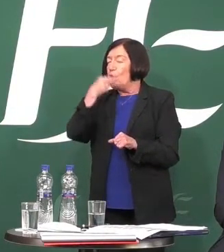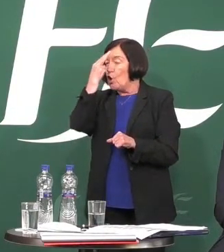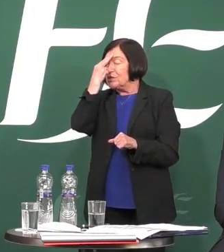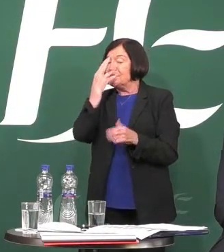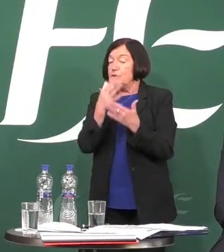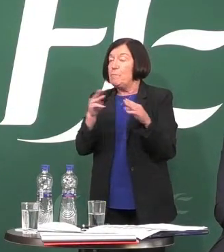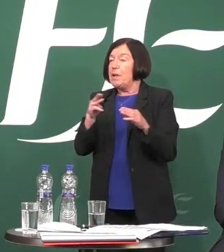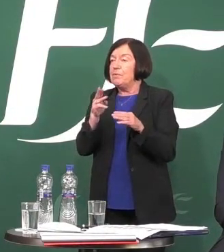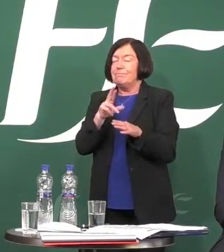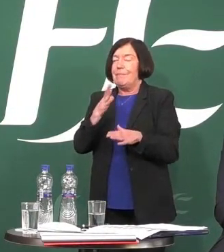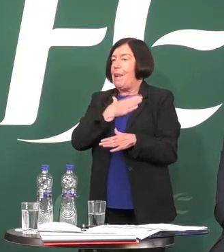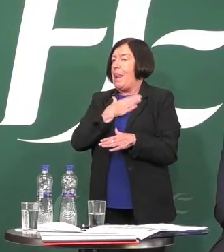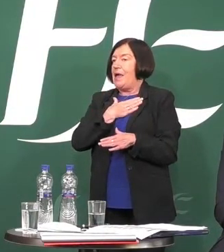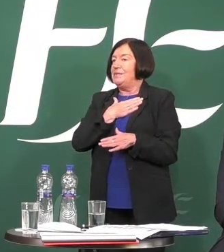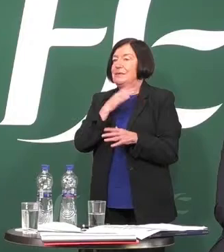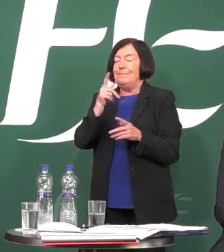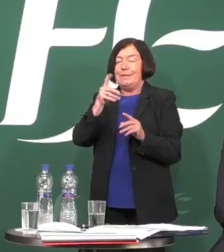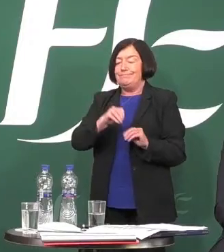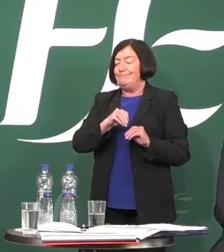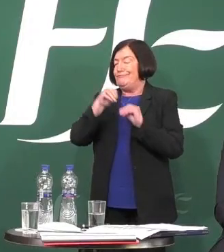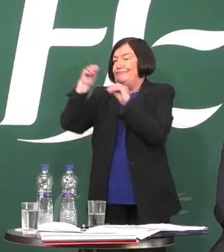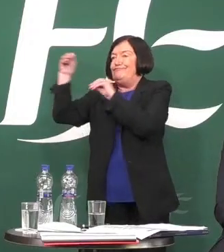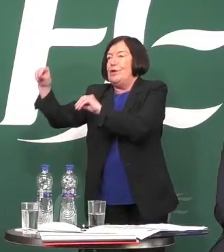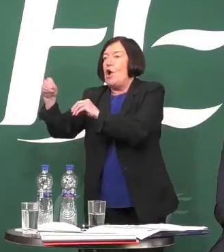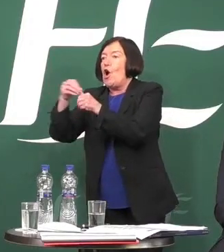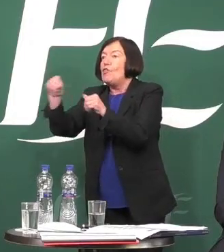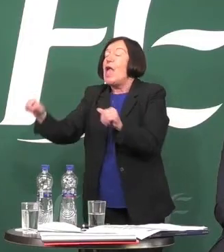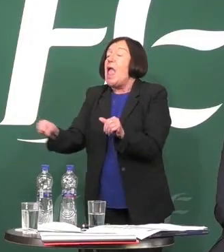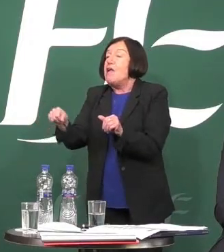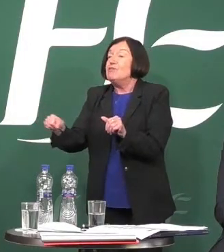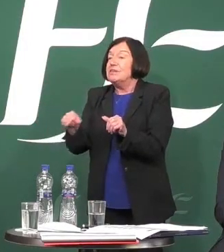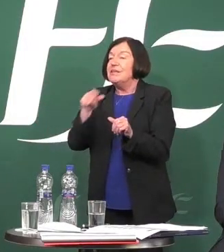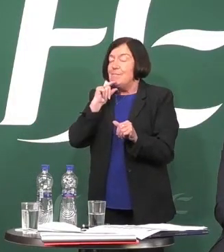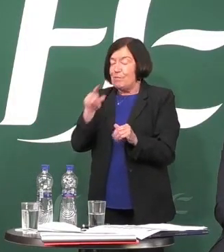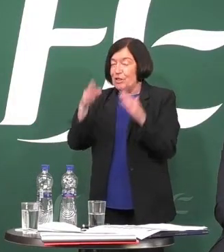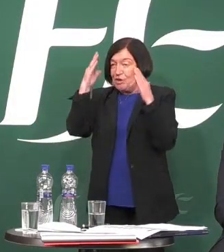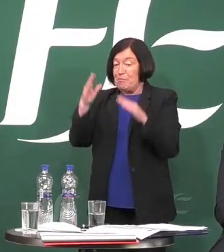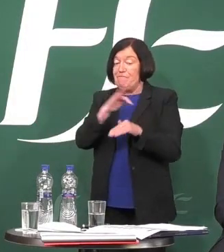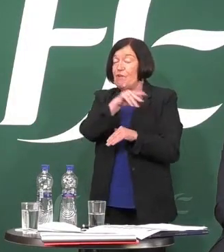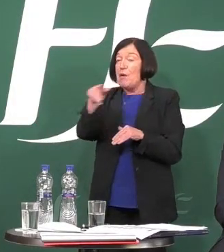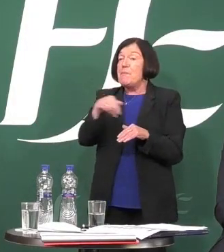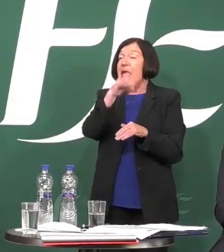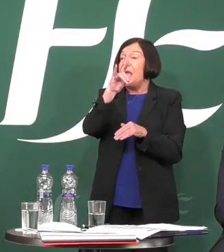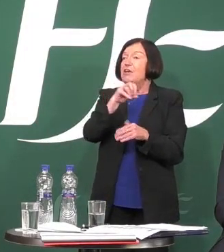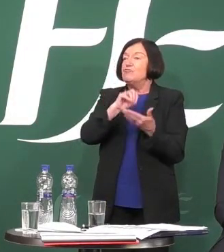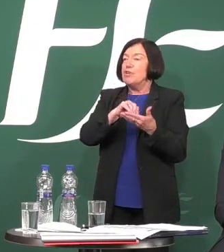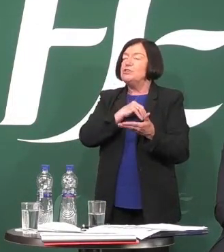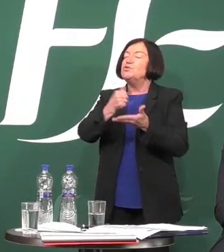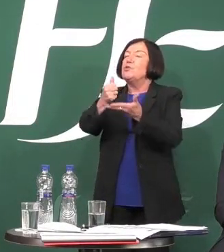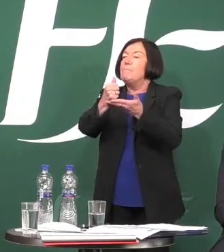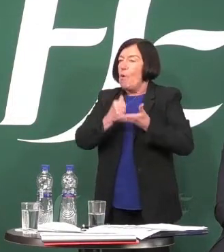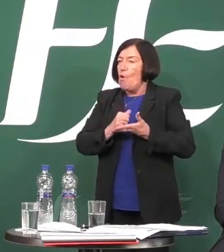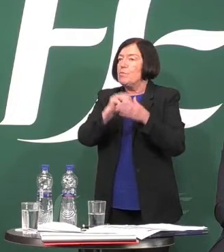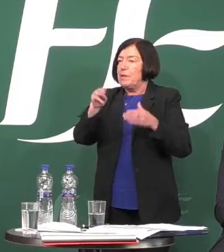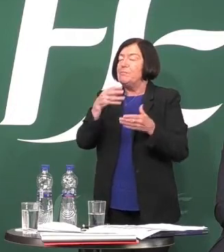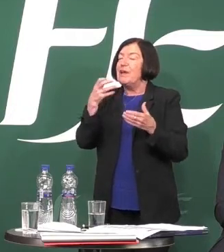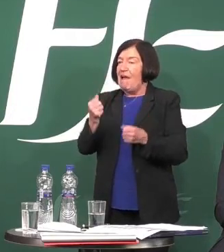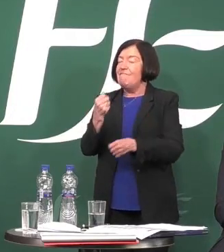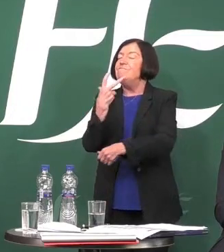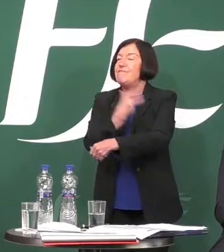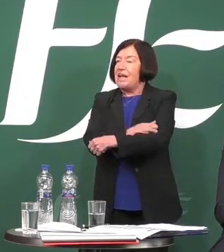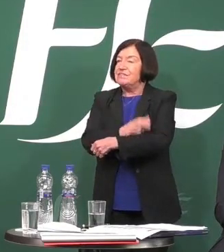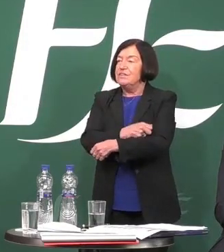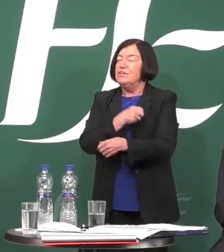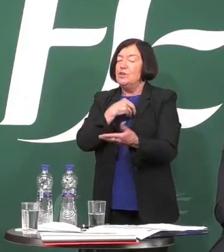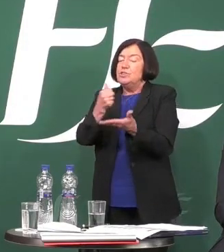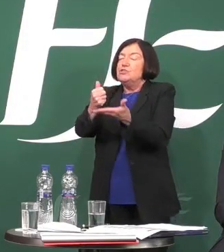understand that people don't like being redeployed, but I think the commitment from the organisation has been to try to support people to get vaccinated, to